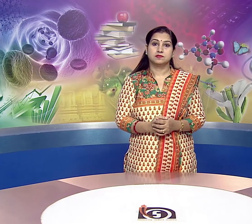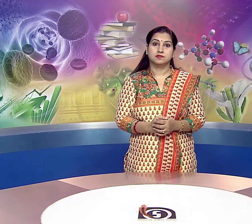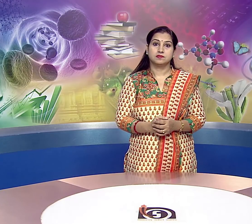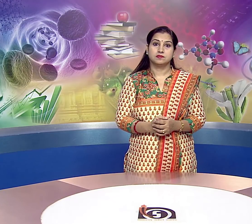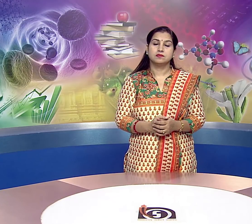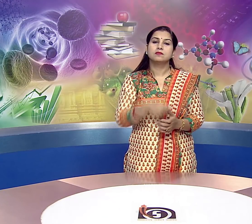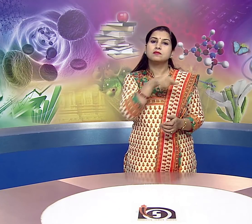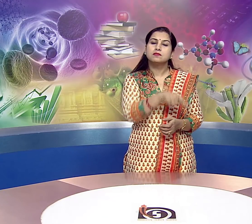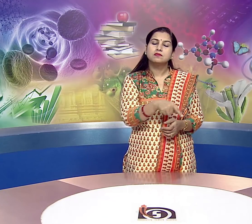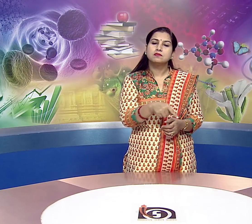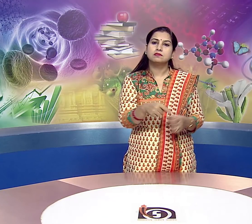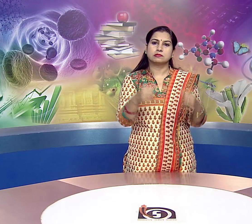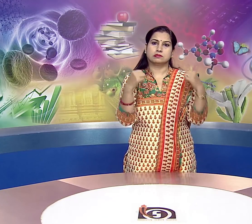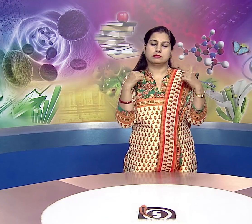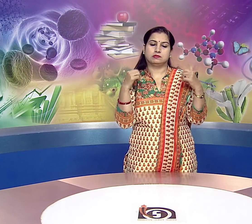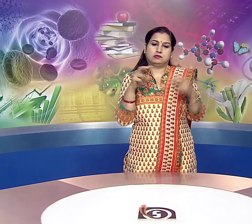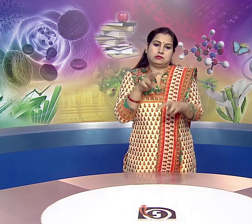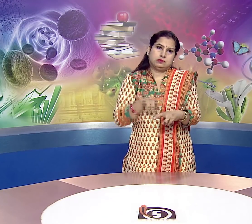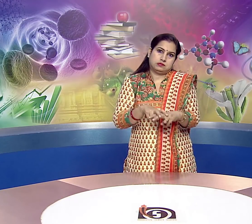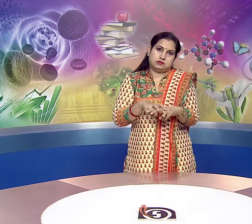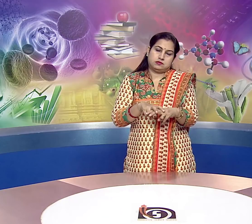where he sat down to have some rest.